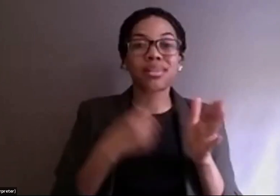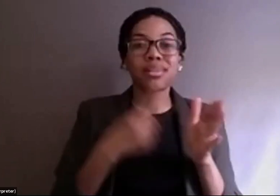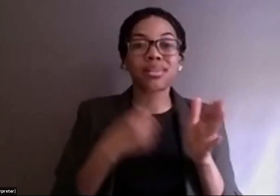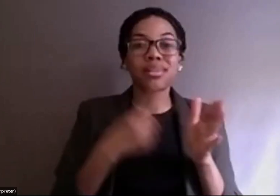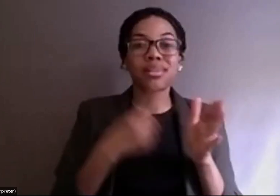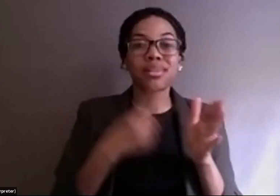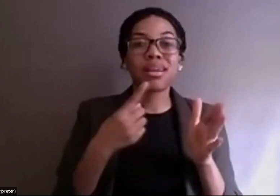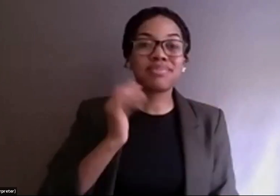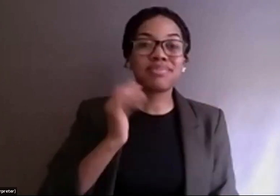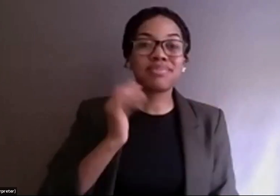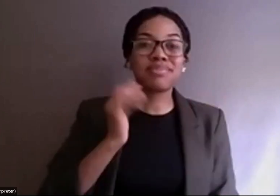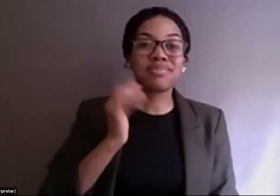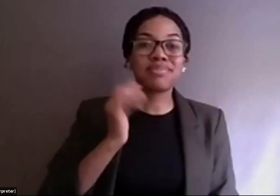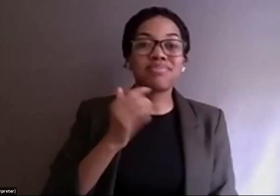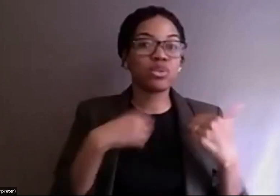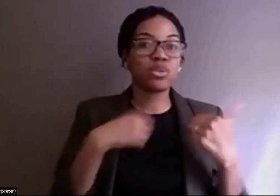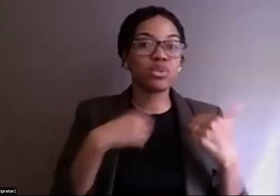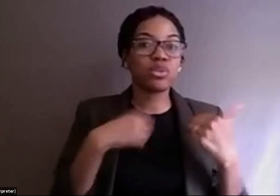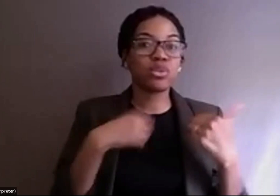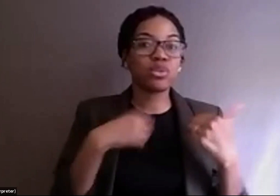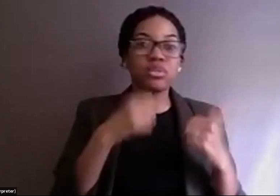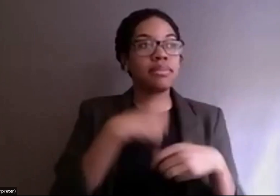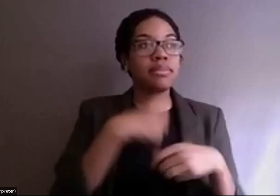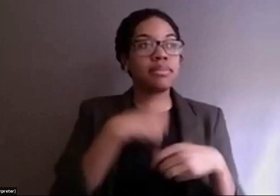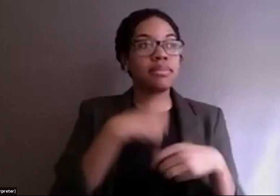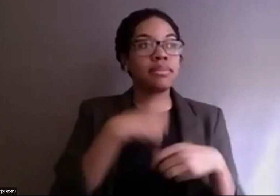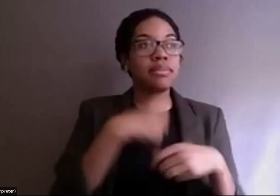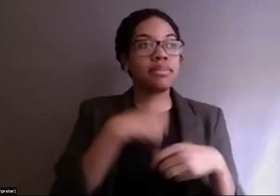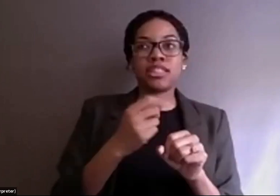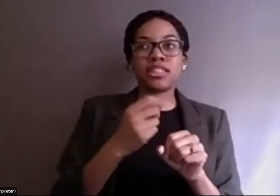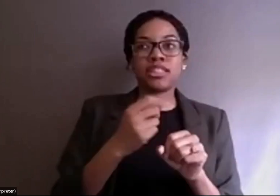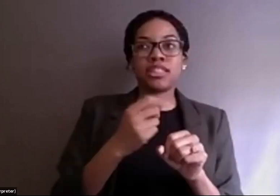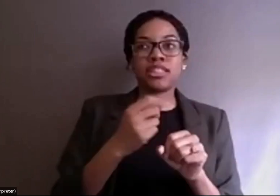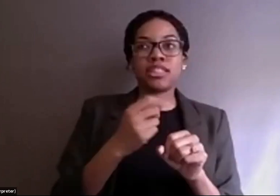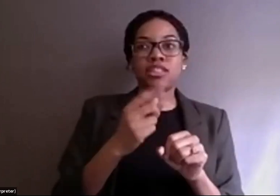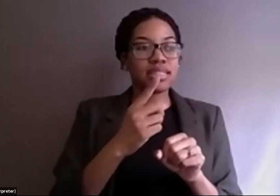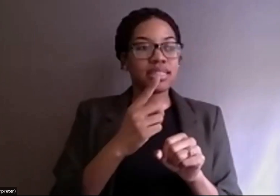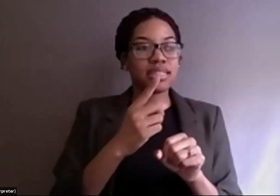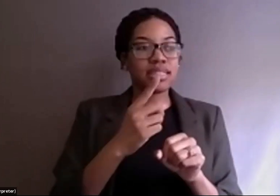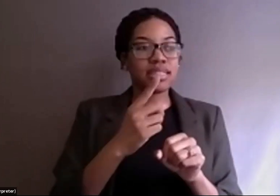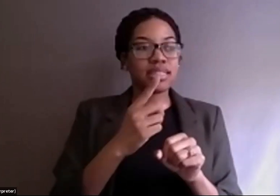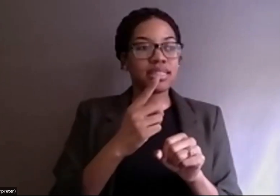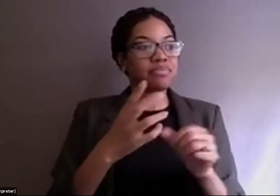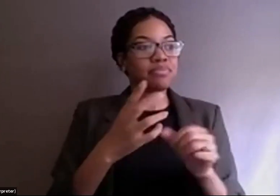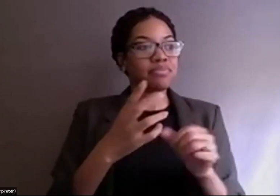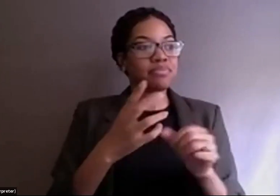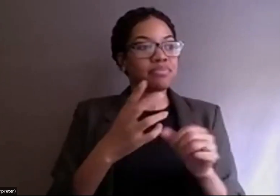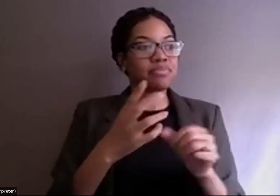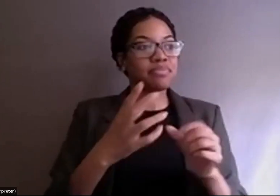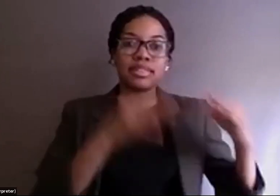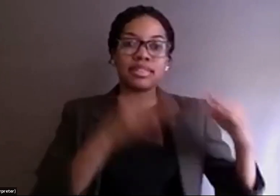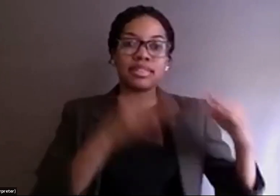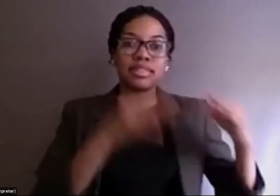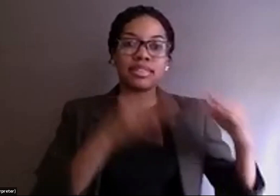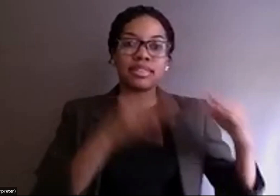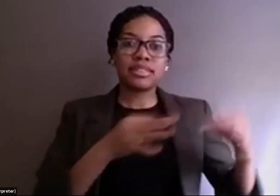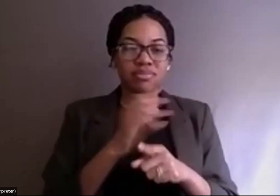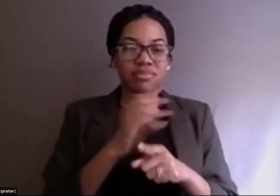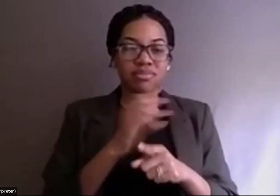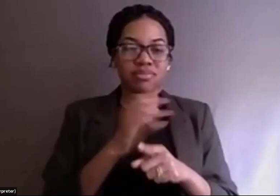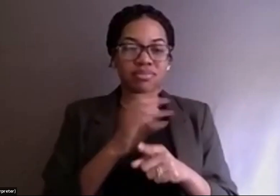always considered popular at the time. So some of the feedback that some of my students get when they want to organize and take direct action is kind of like,